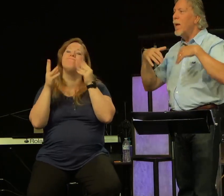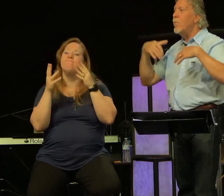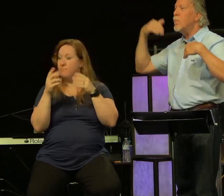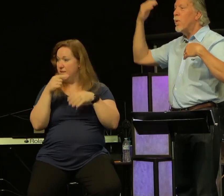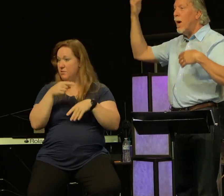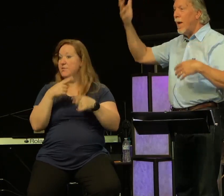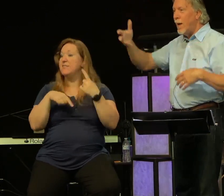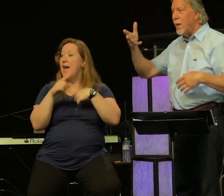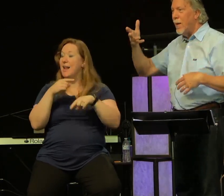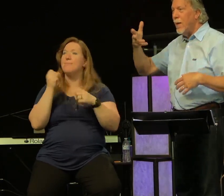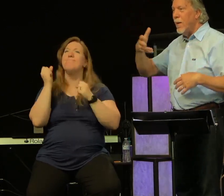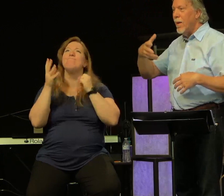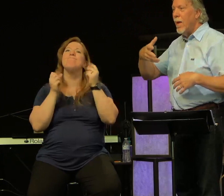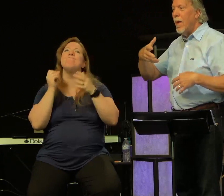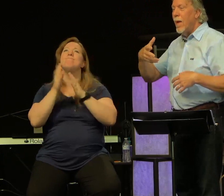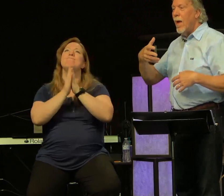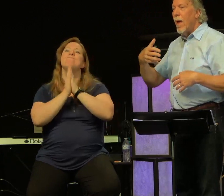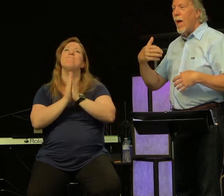language, but he was praying.